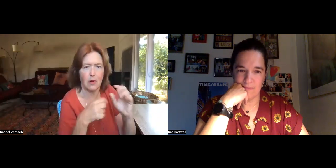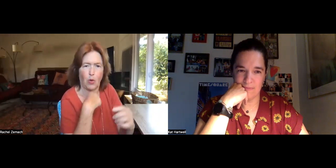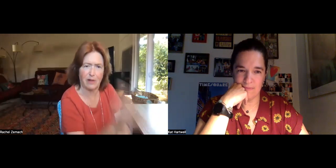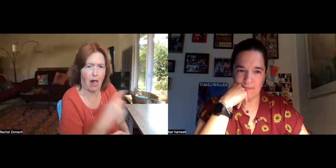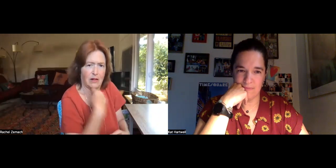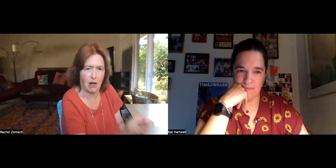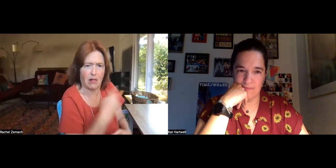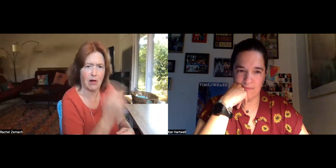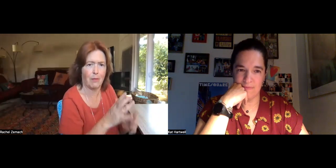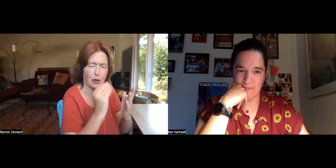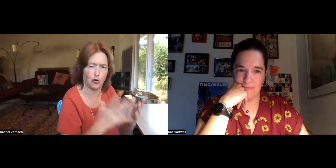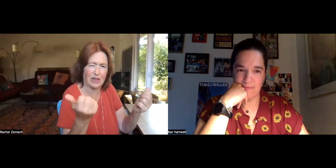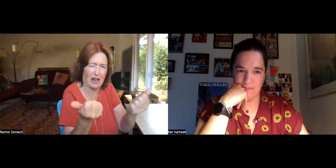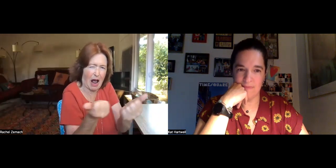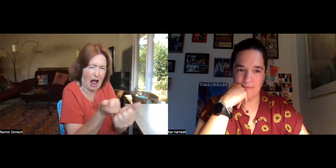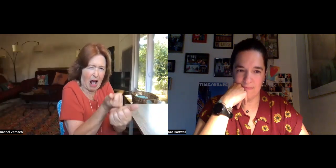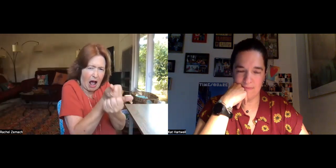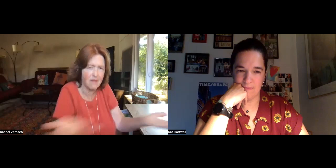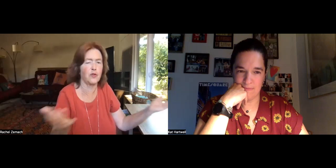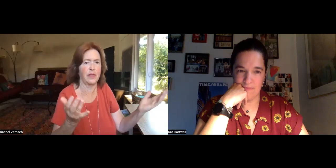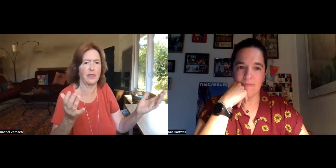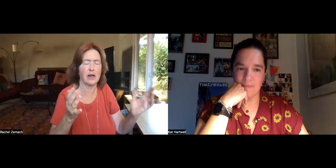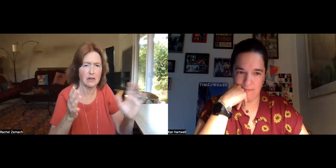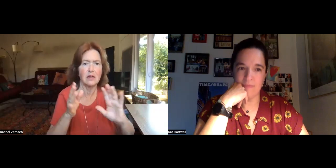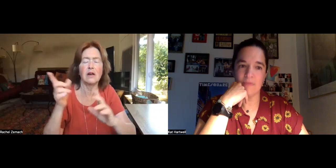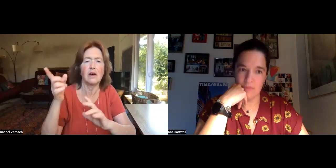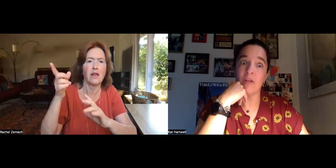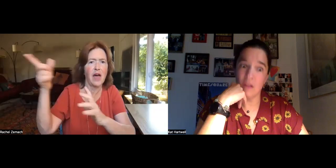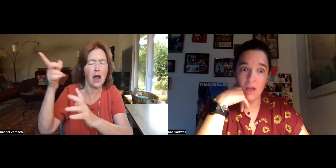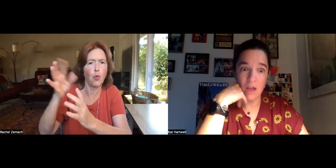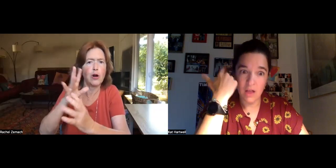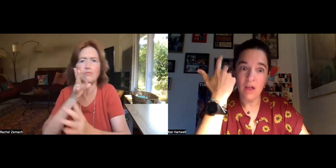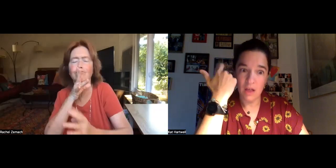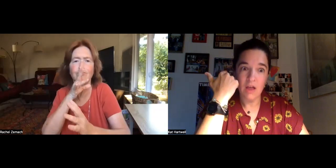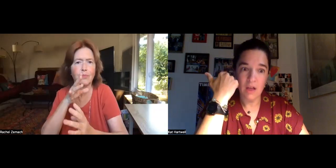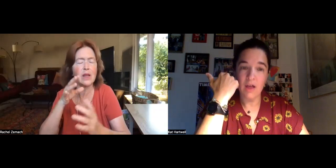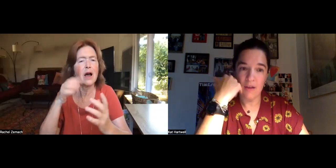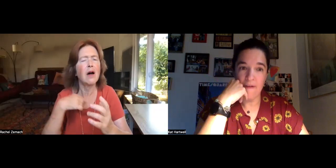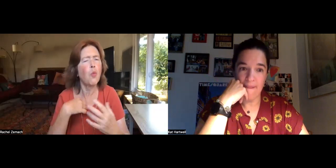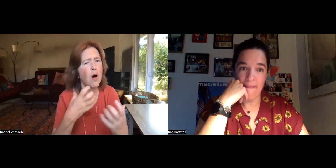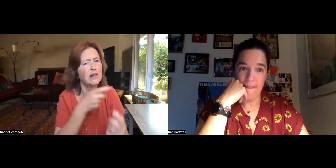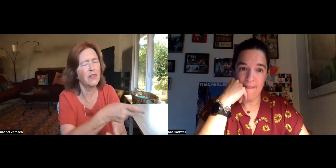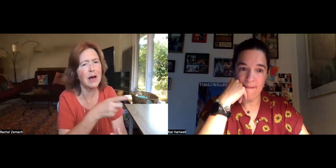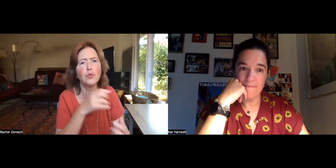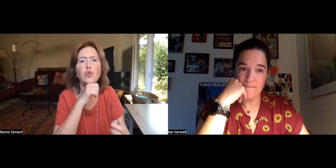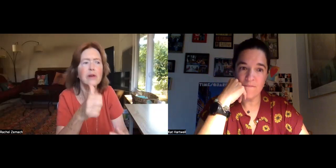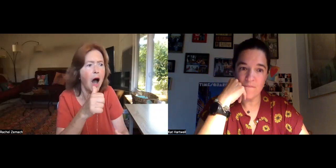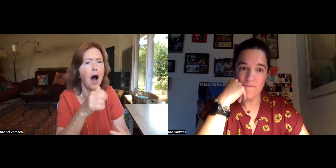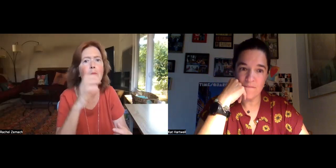well, tell my students everything. They were wanted them to not